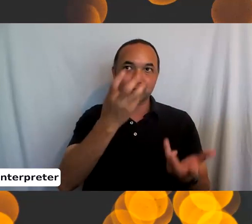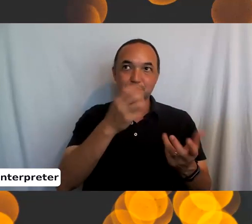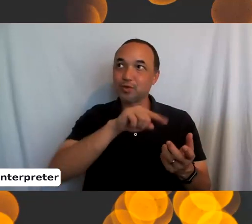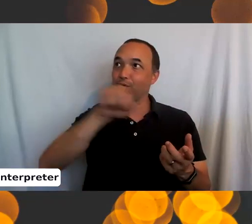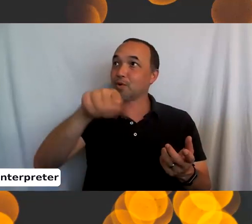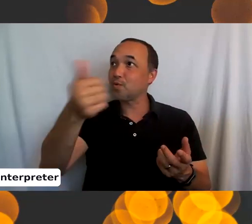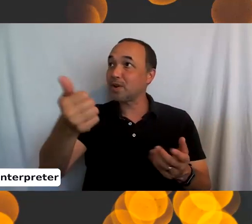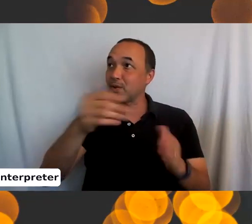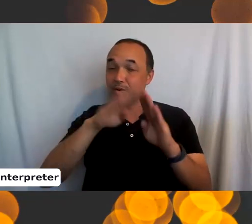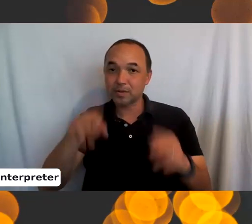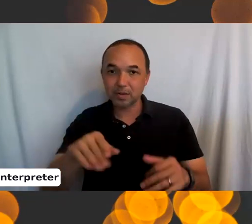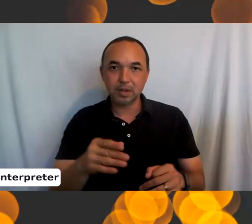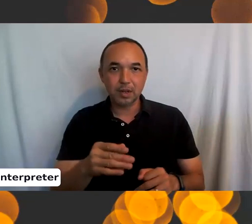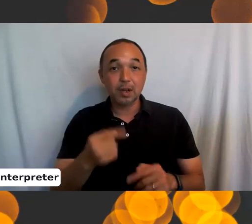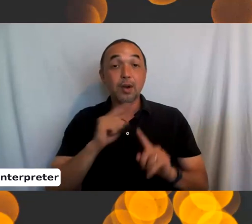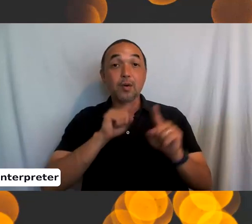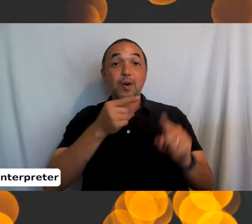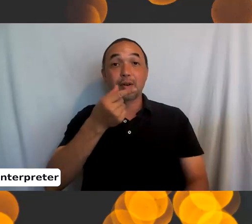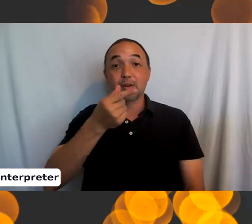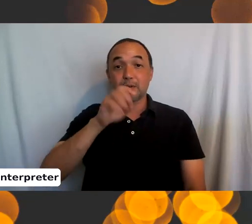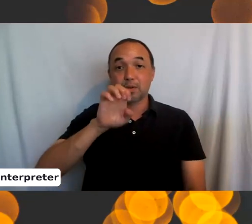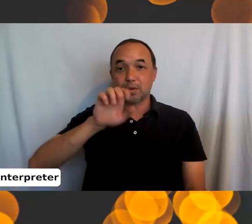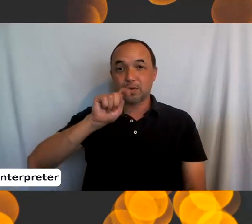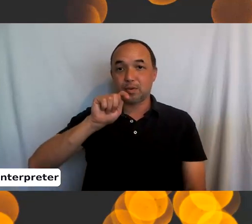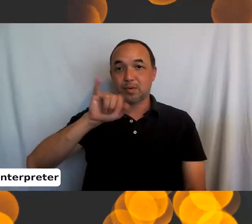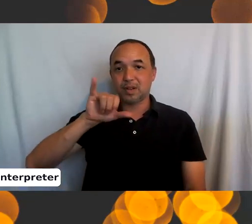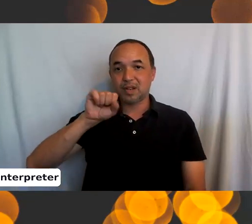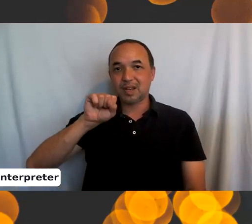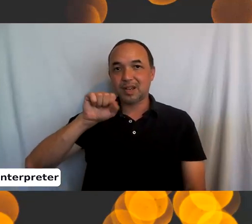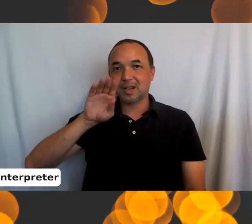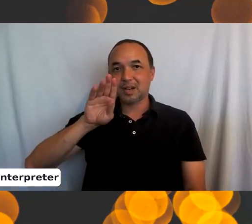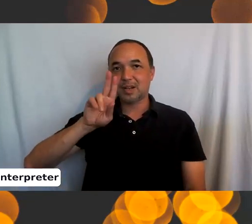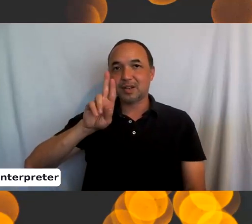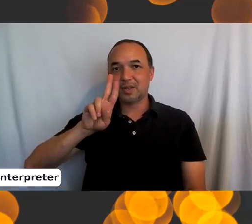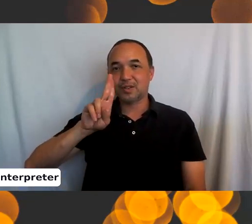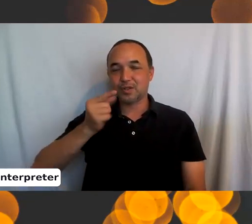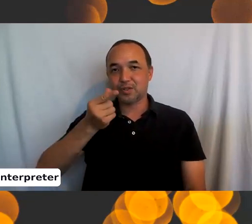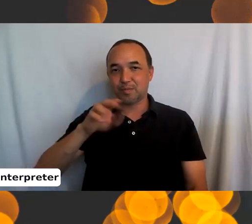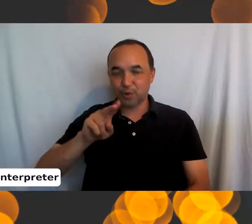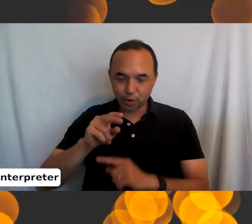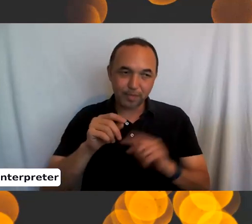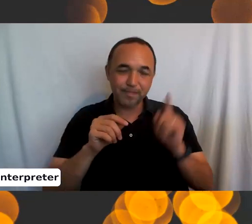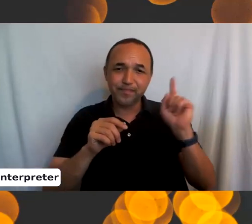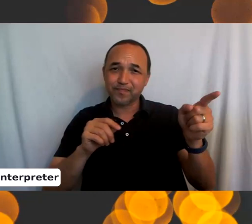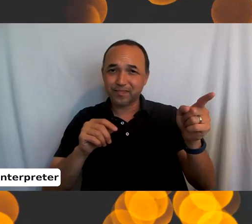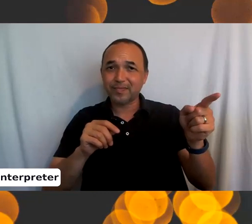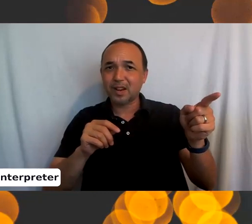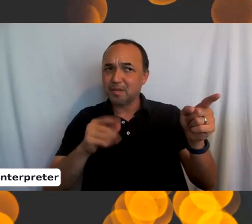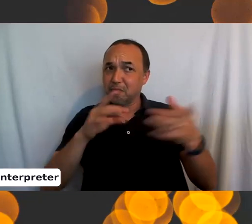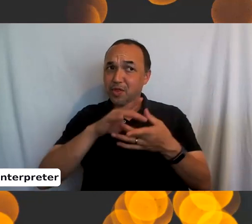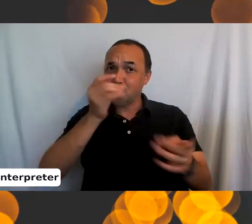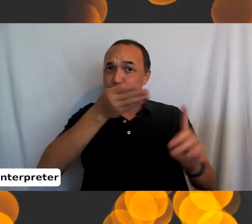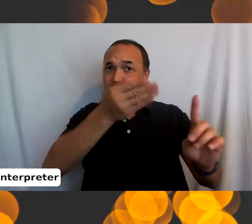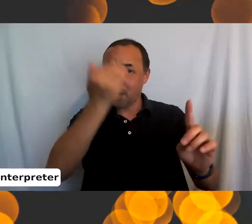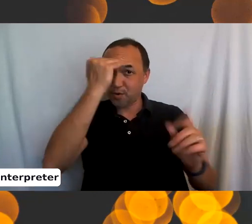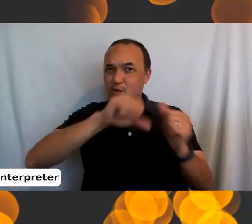in Gettysburg and the spirits were very aware of each other in different locations. And so I do like to know like kind of